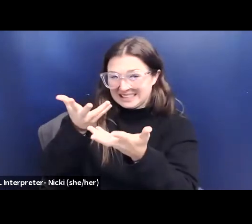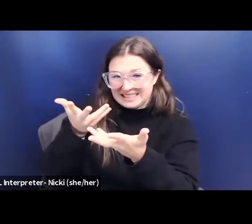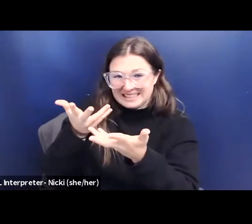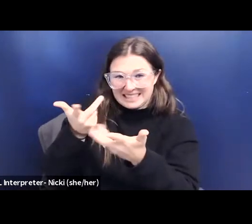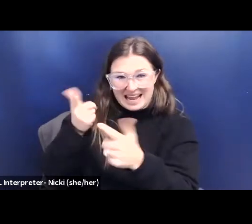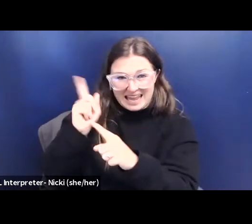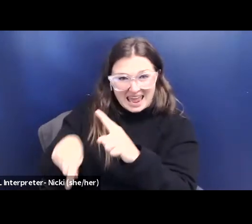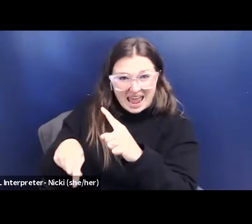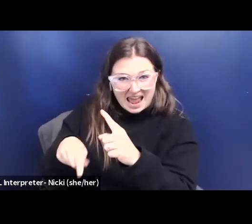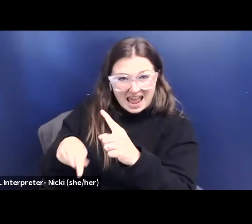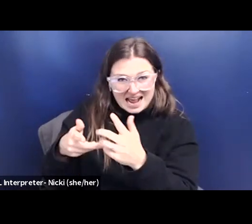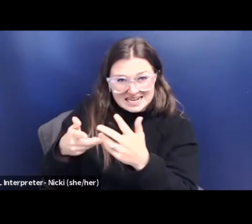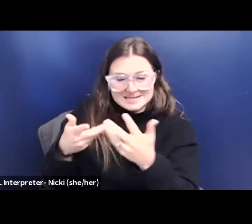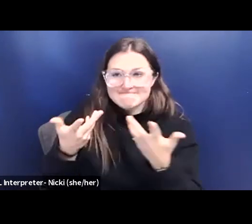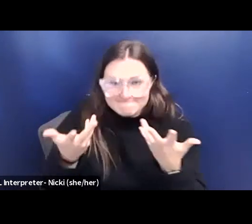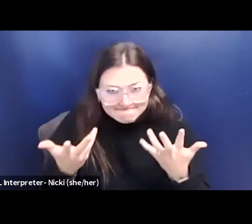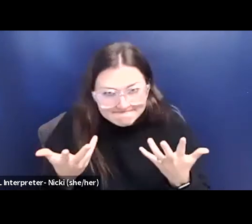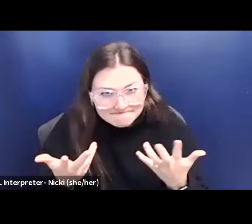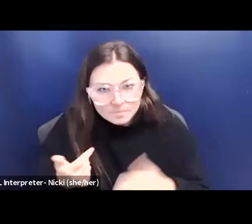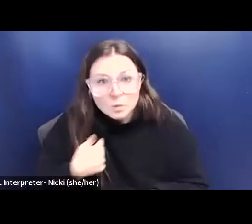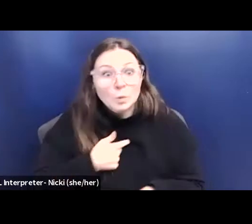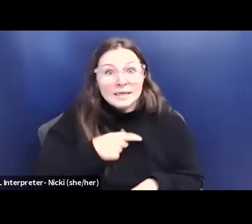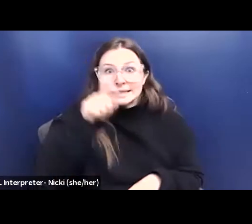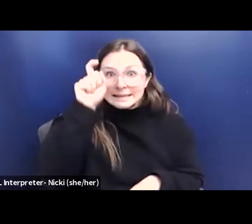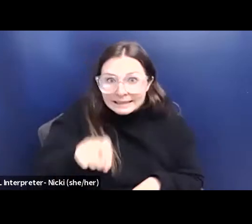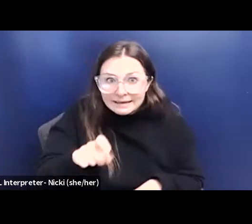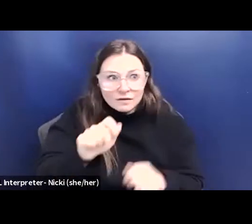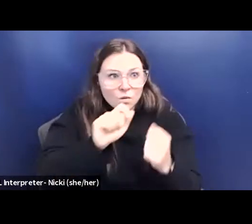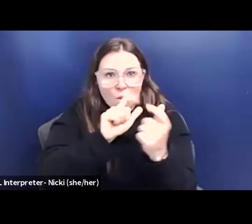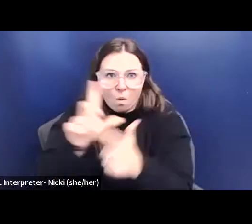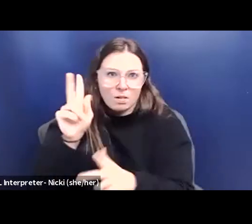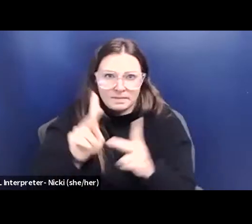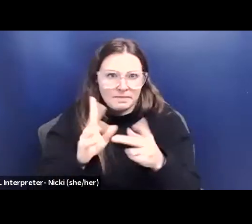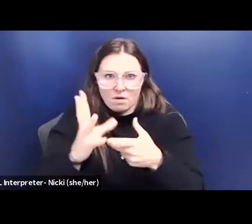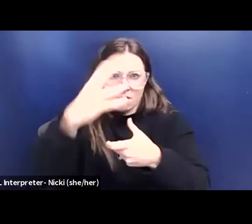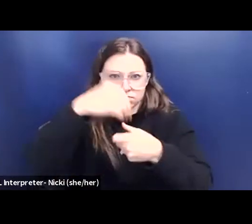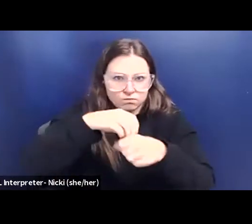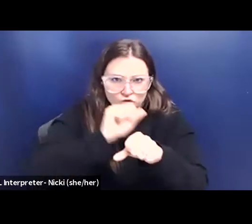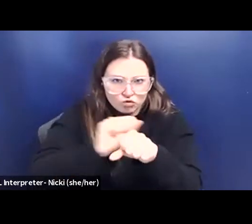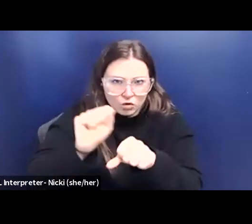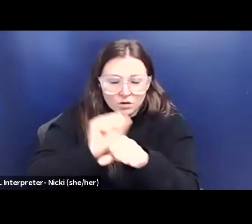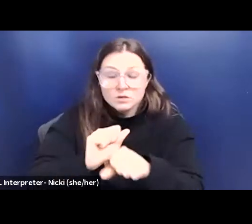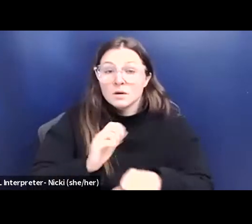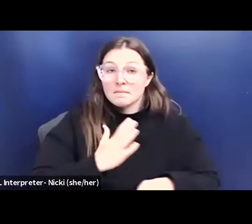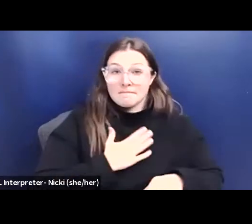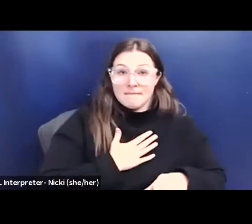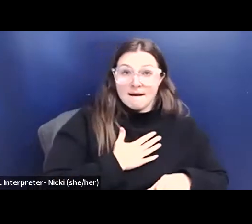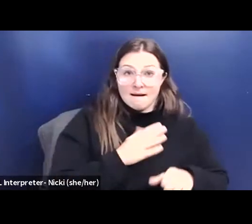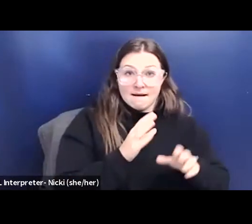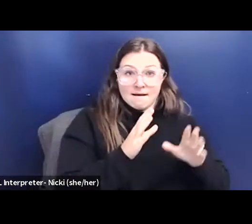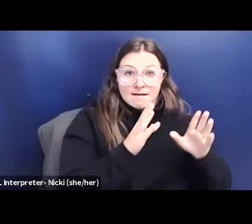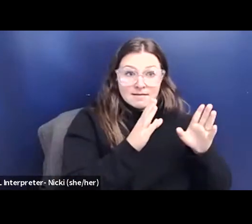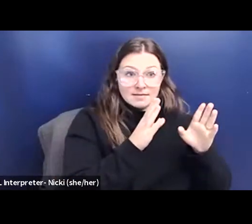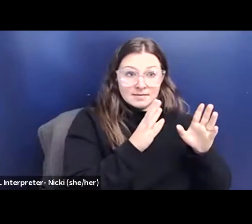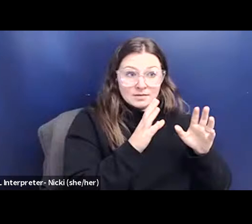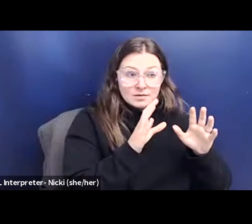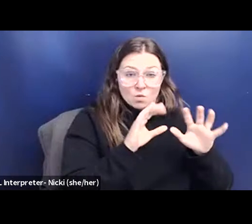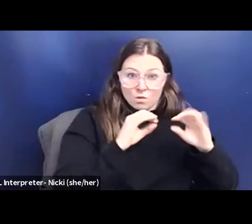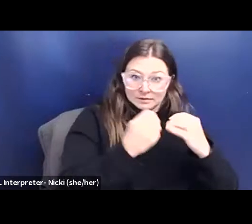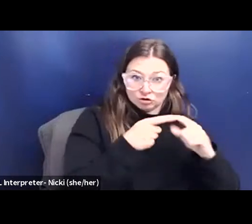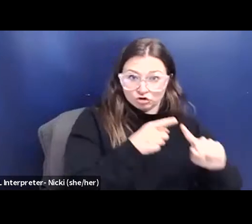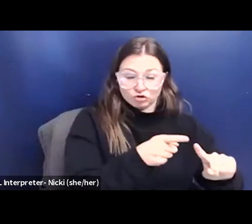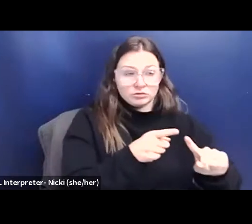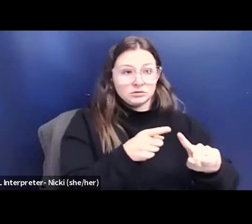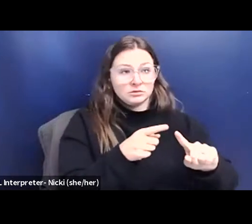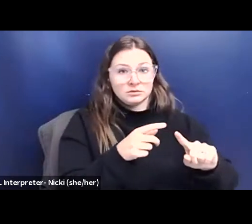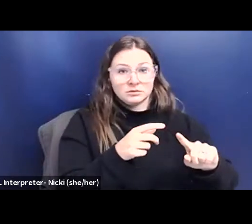with the National Queer and Trans Therapists of Color Network, we talk a lot about we need inside and outside strategies. We're not going to value one over the other.